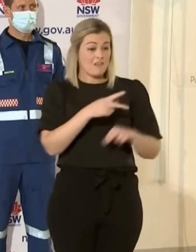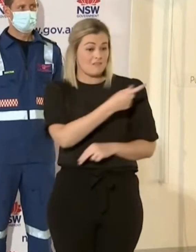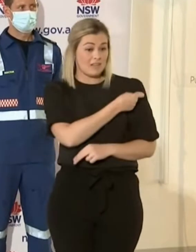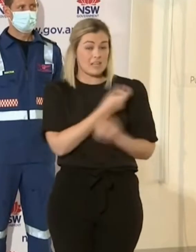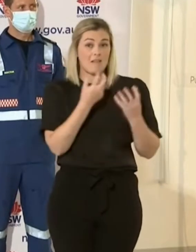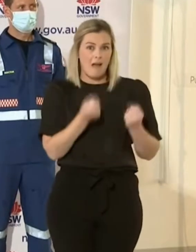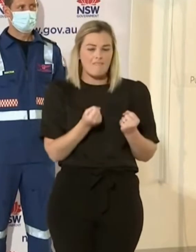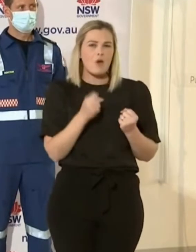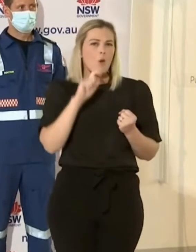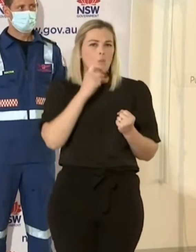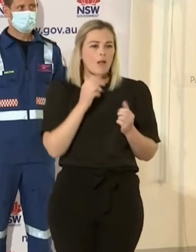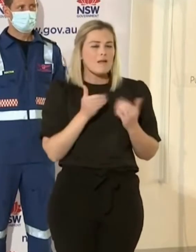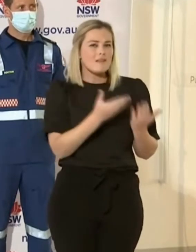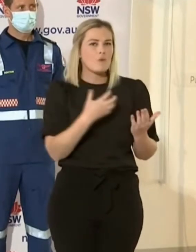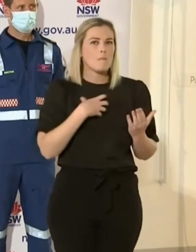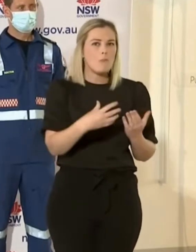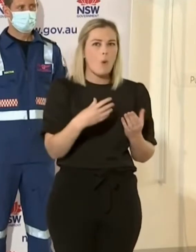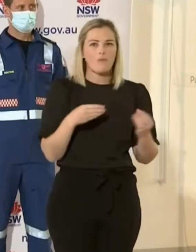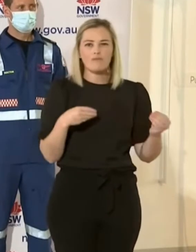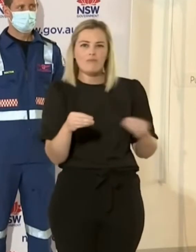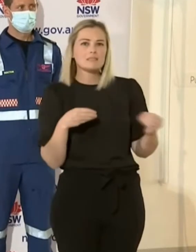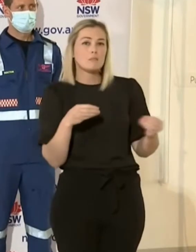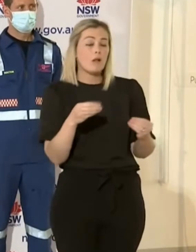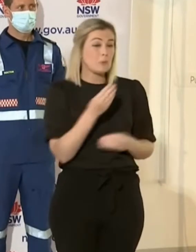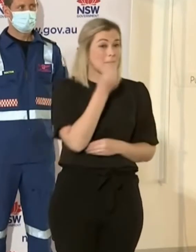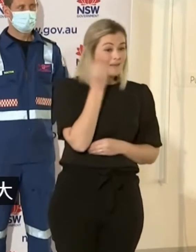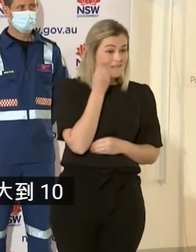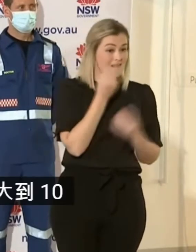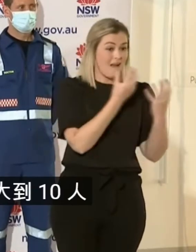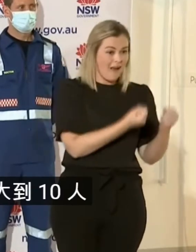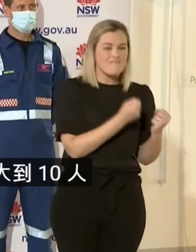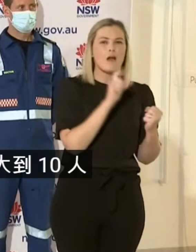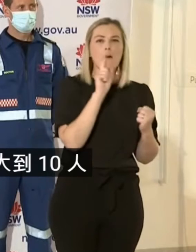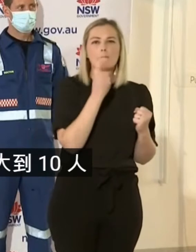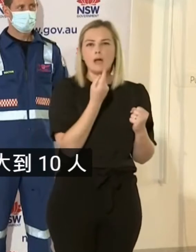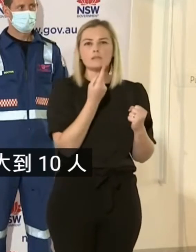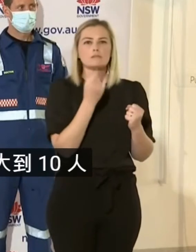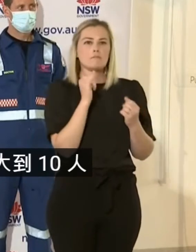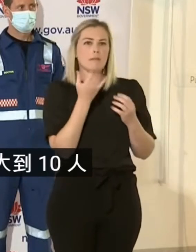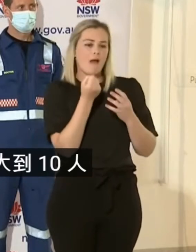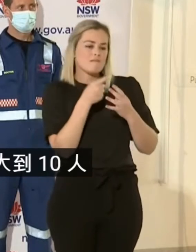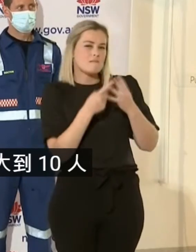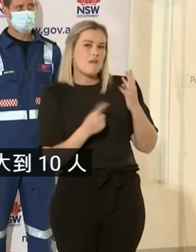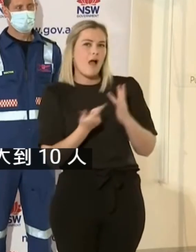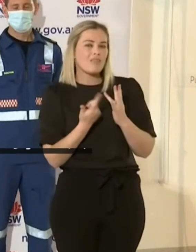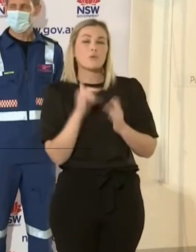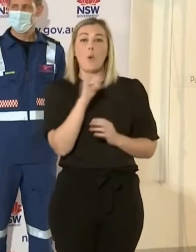to give them more incentives and rewards for getting vaccinated early, like perhaps expanding it to 10 people who can gather outside or something like what that? I would say